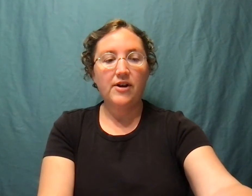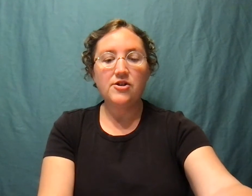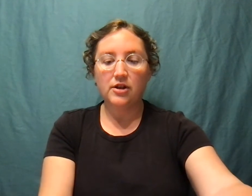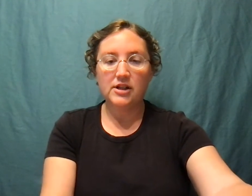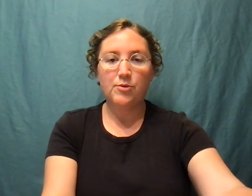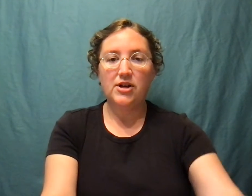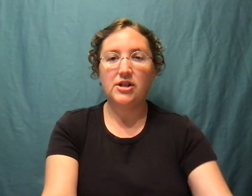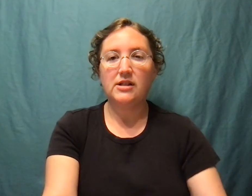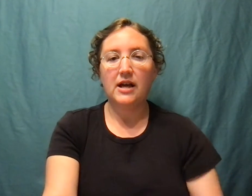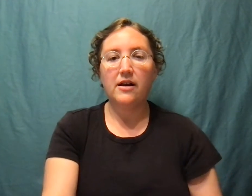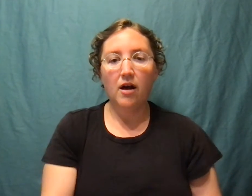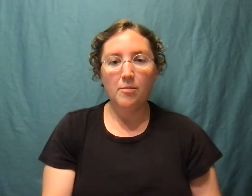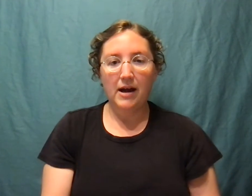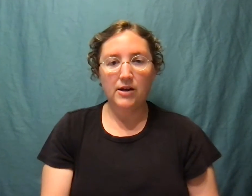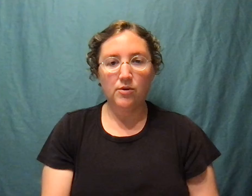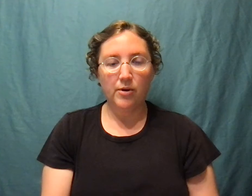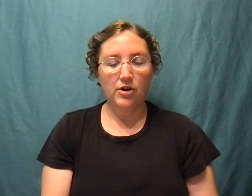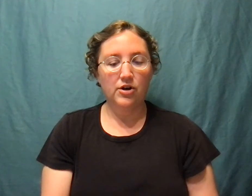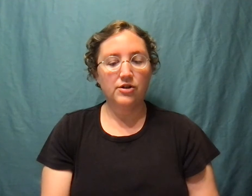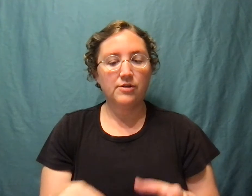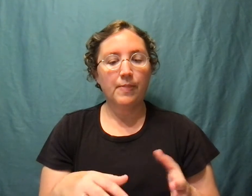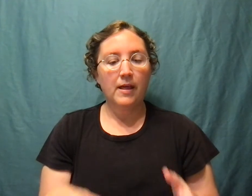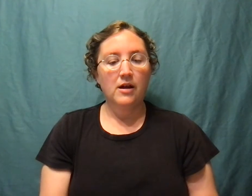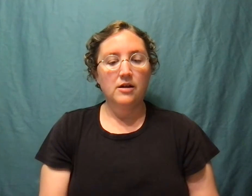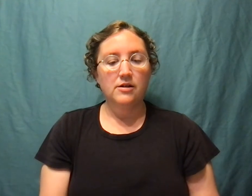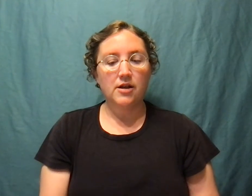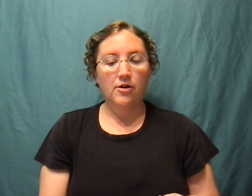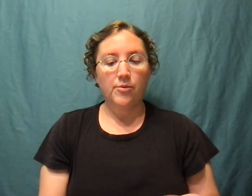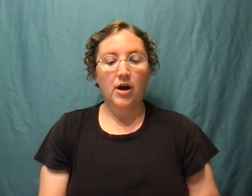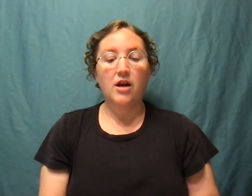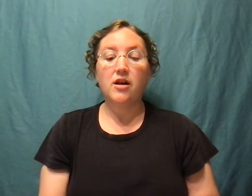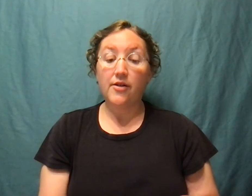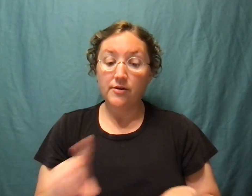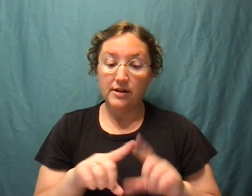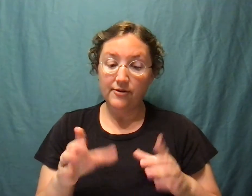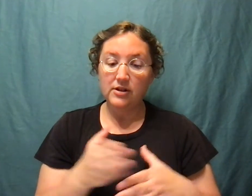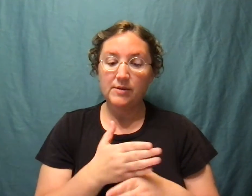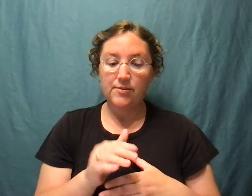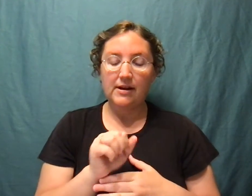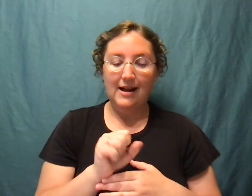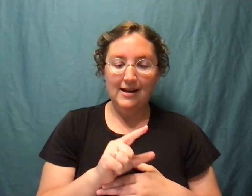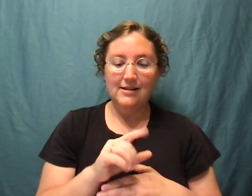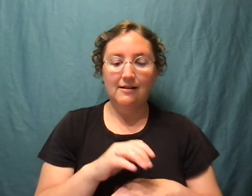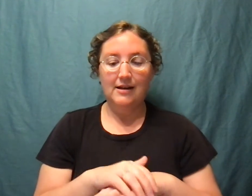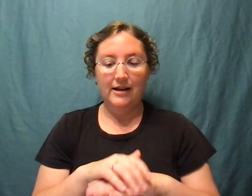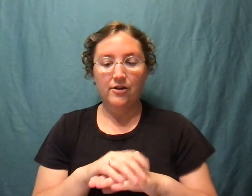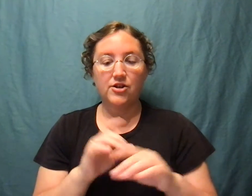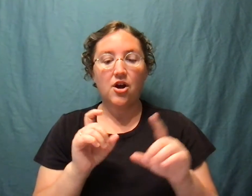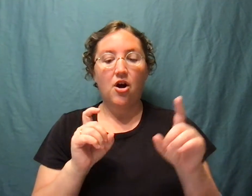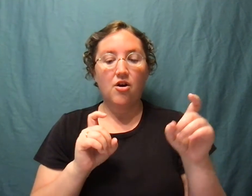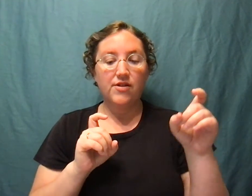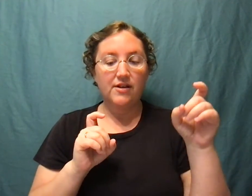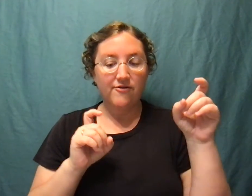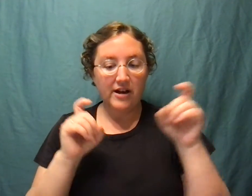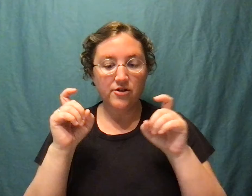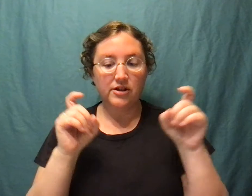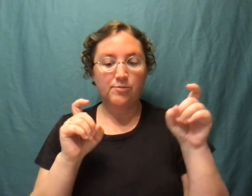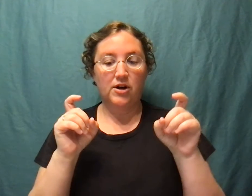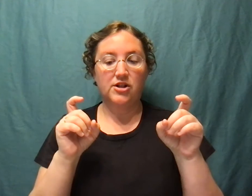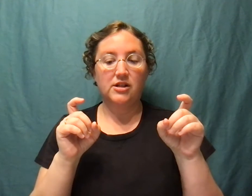facial expressions and non-manual markers. So another difference between ASL and English are the facial expressions